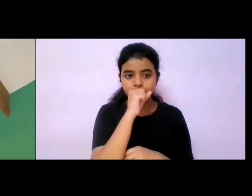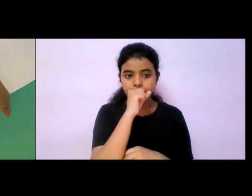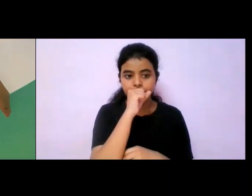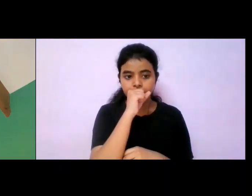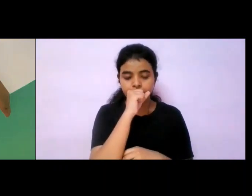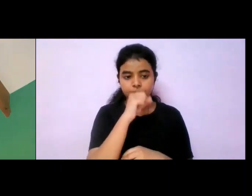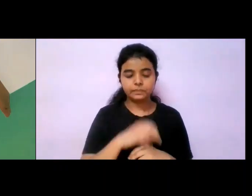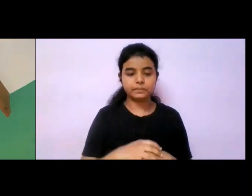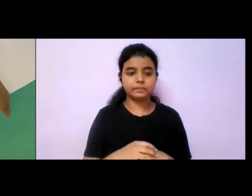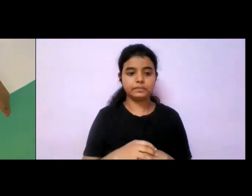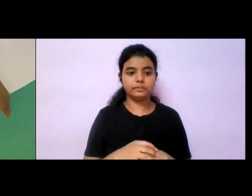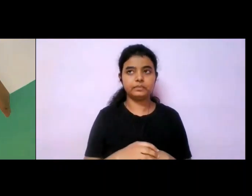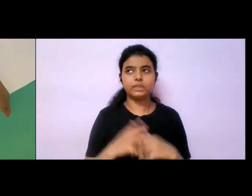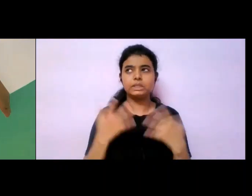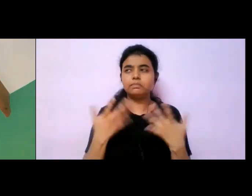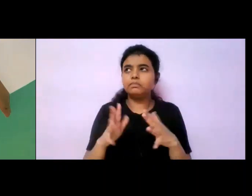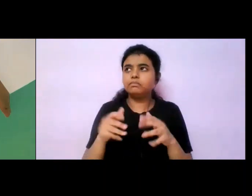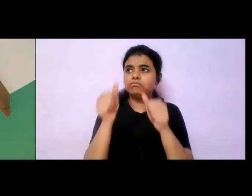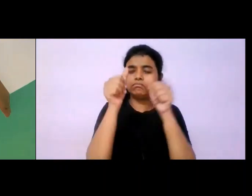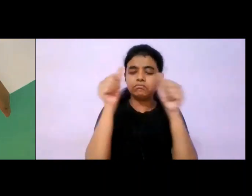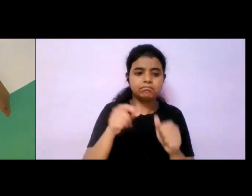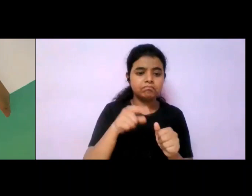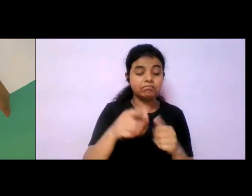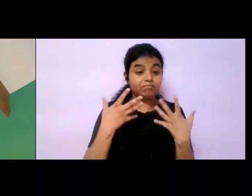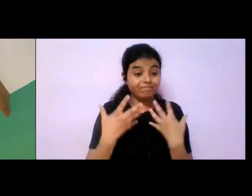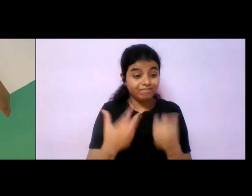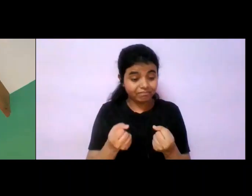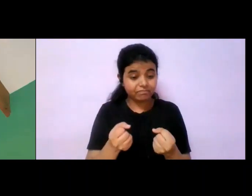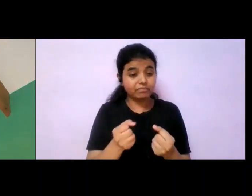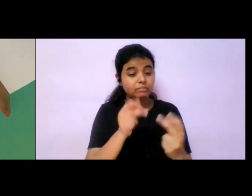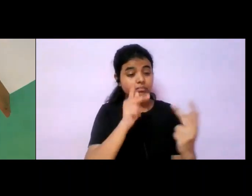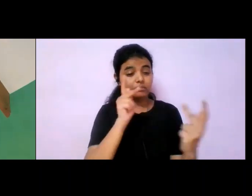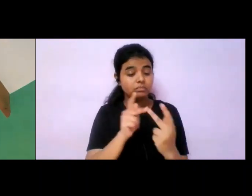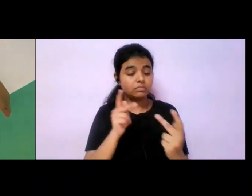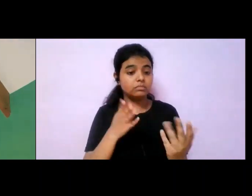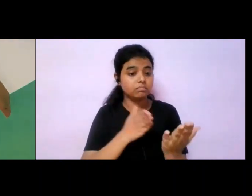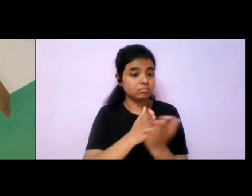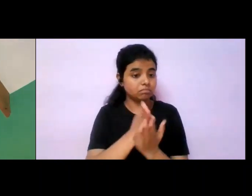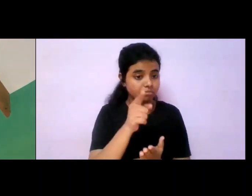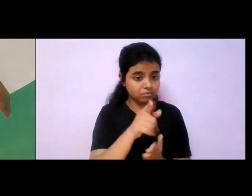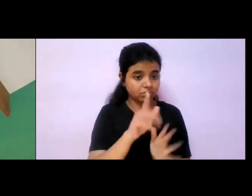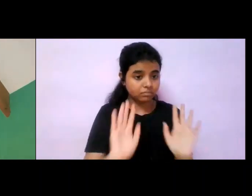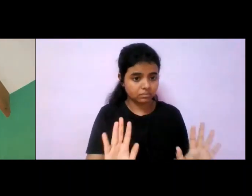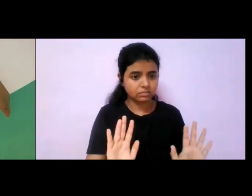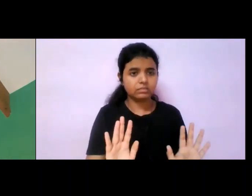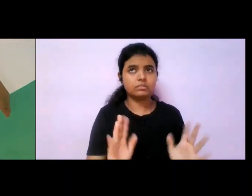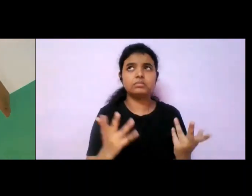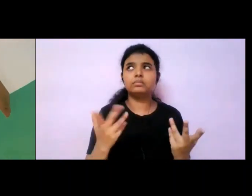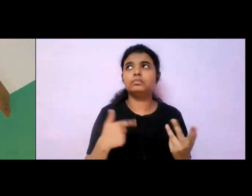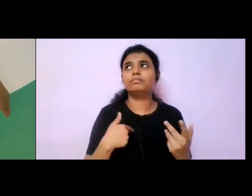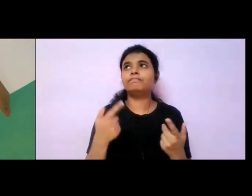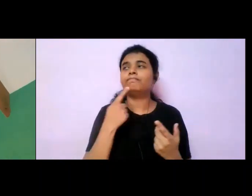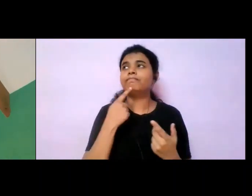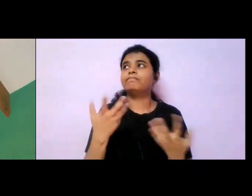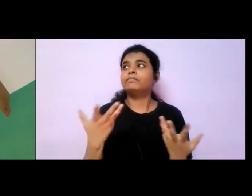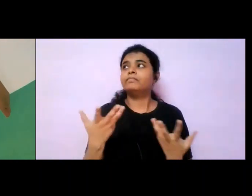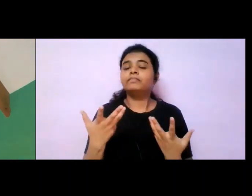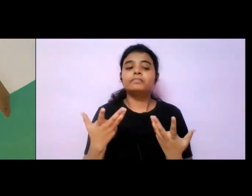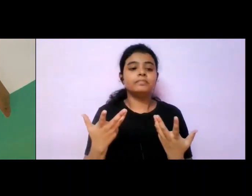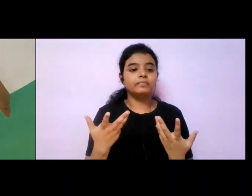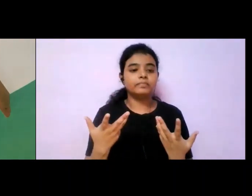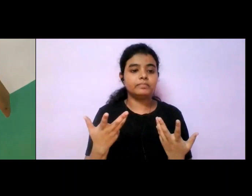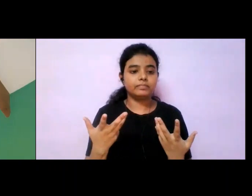suggest that a particular model or theory of desire should be, you know, I'm going to try and answer this.